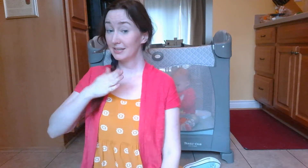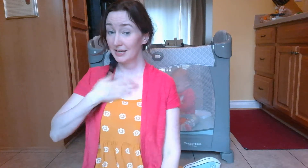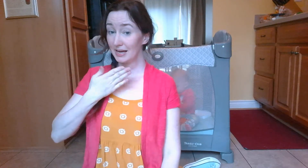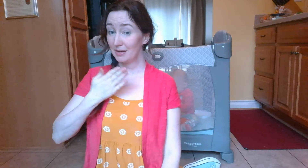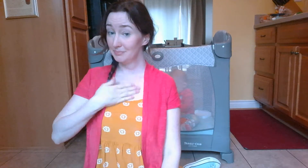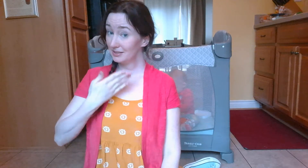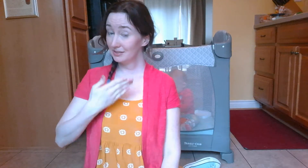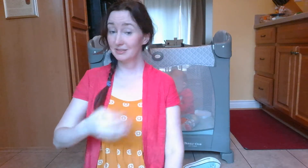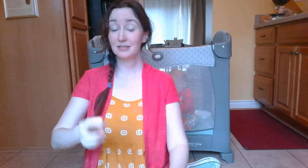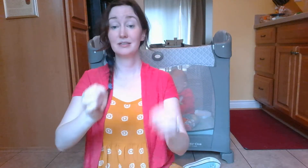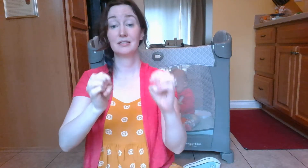happy